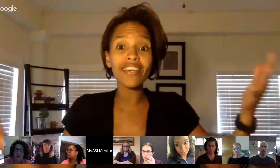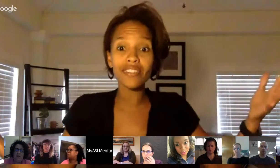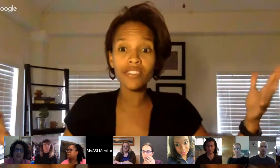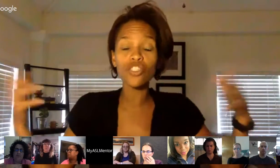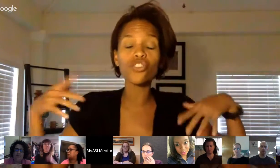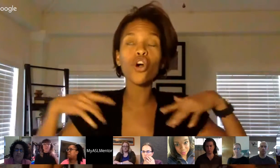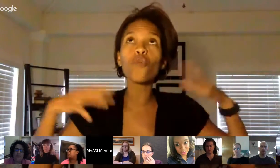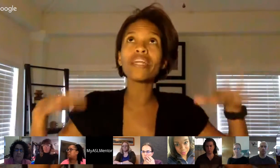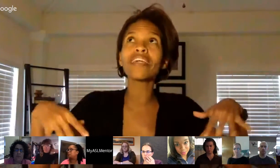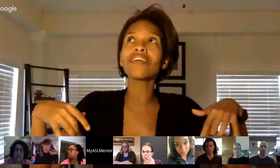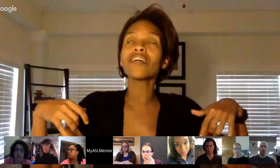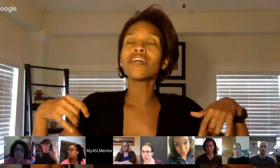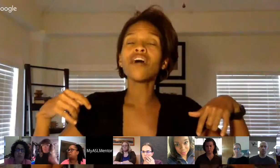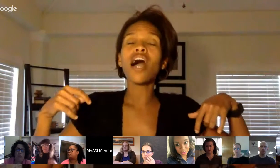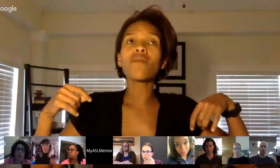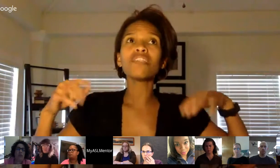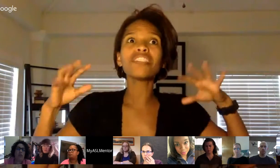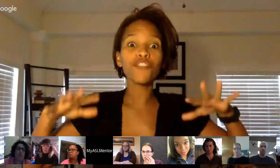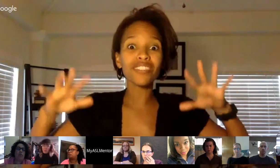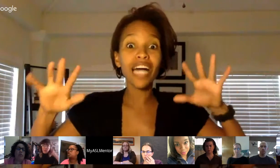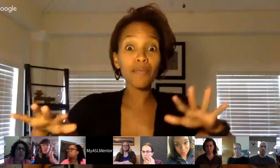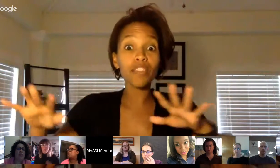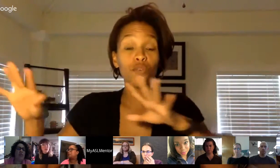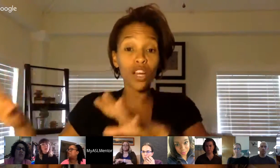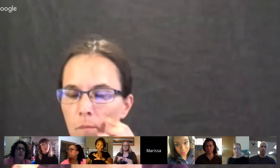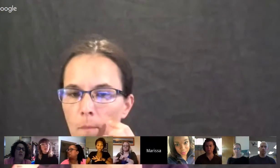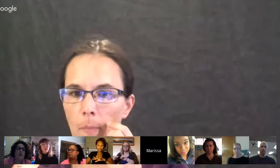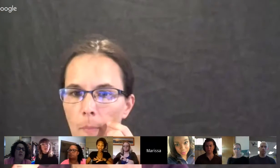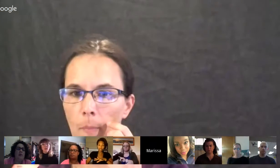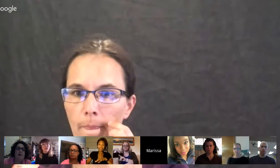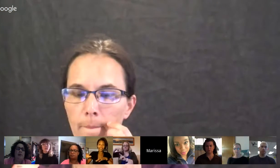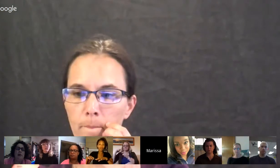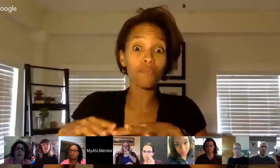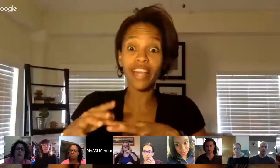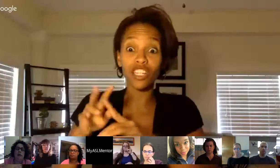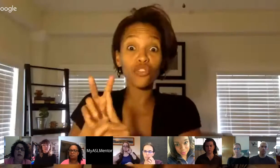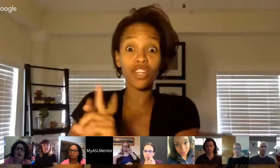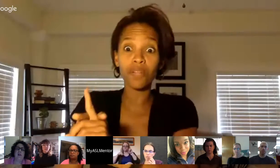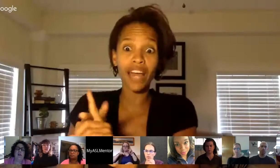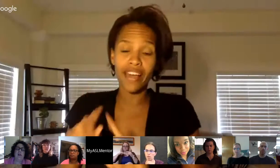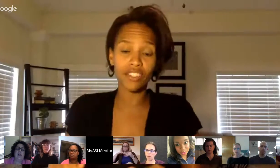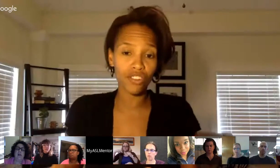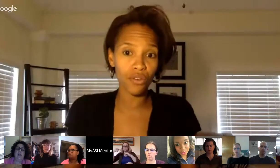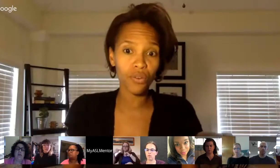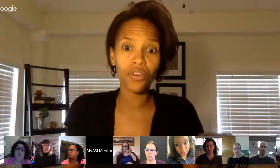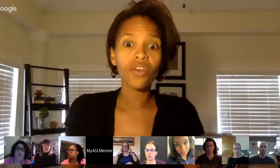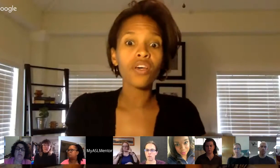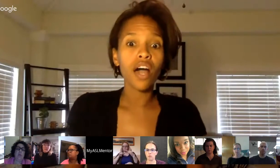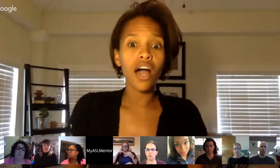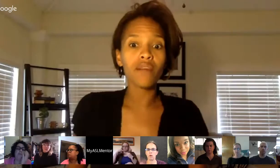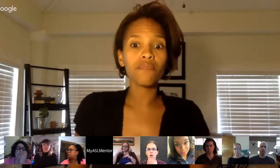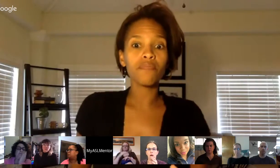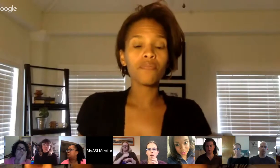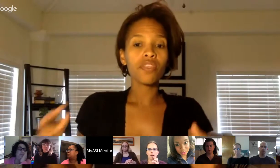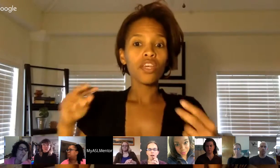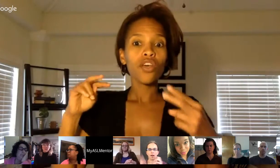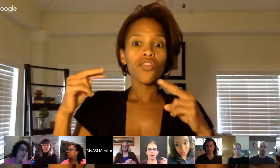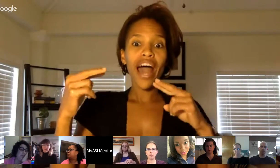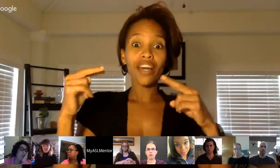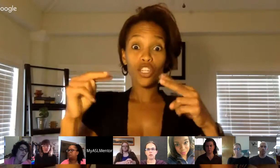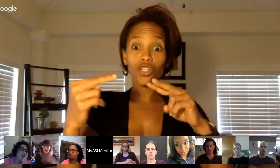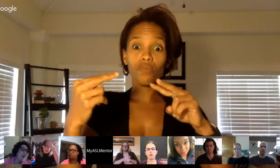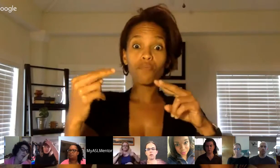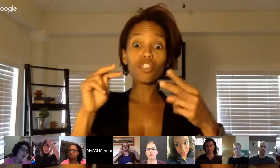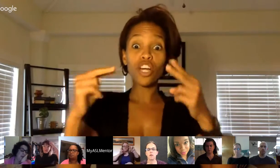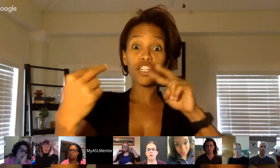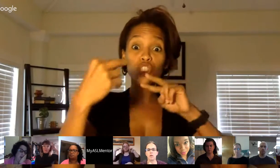many things, so many different types of questions that you could apply that to.